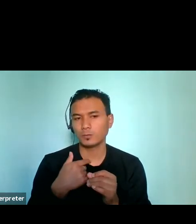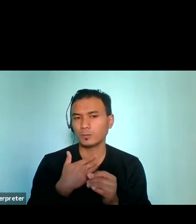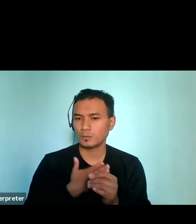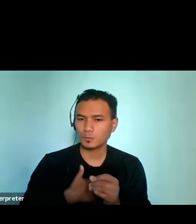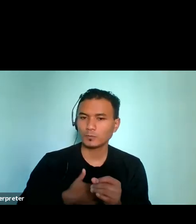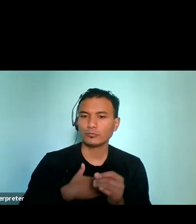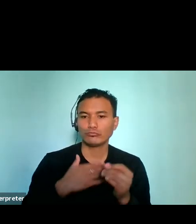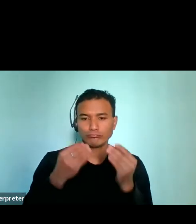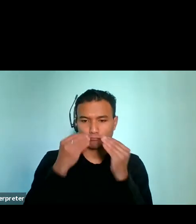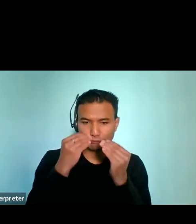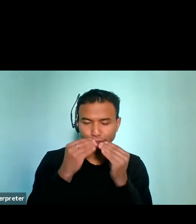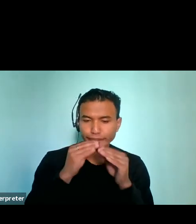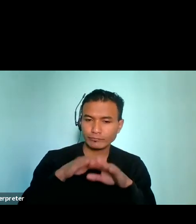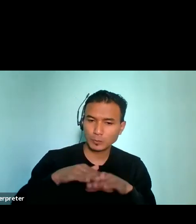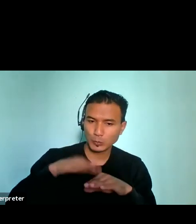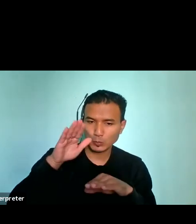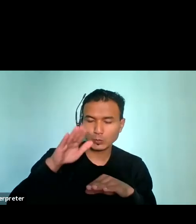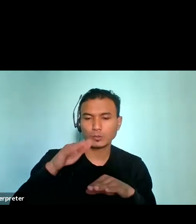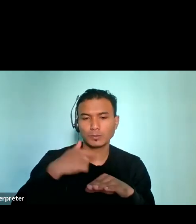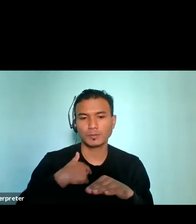where I will learn more about